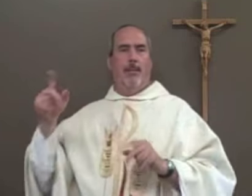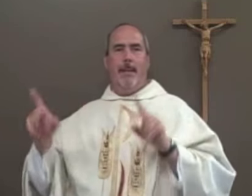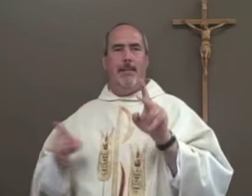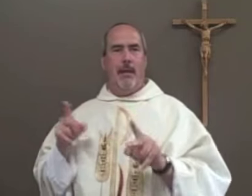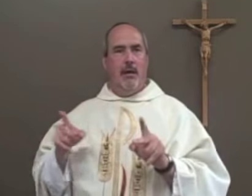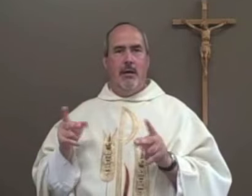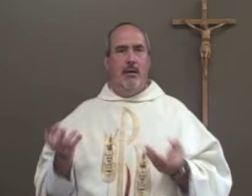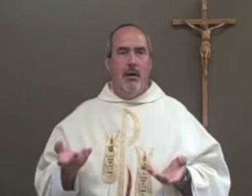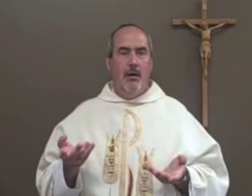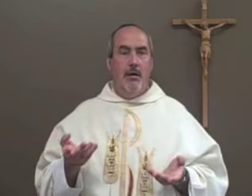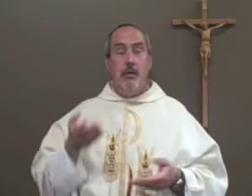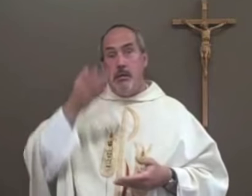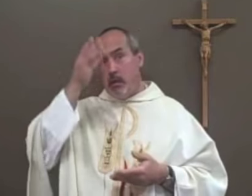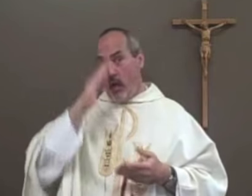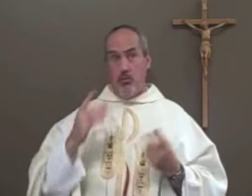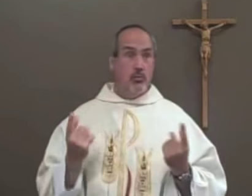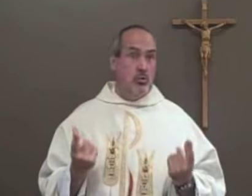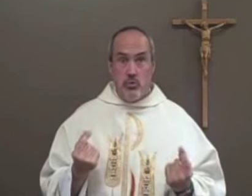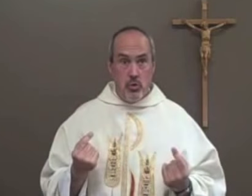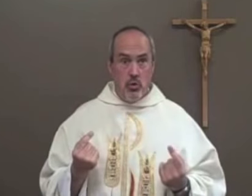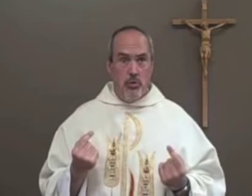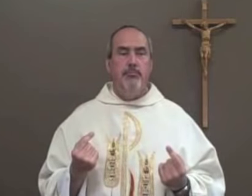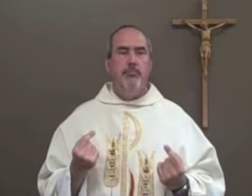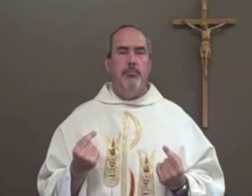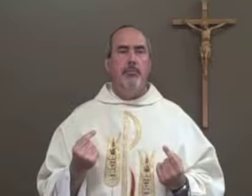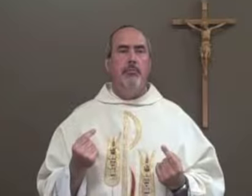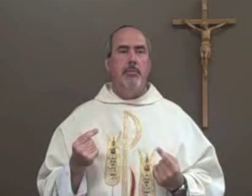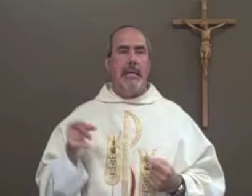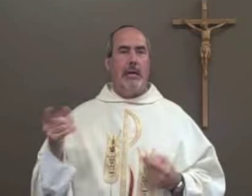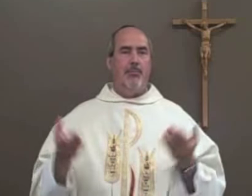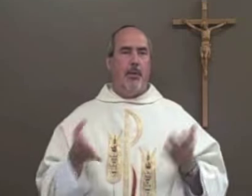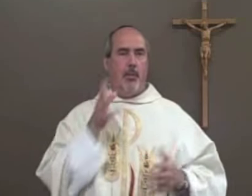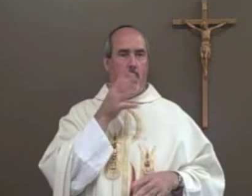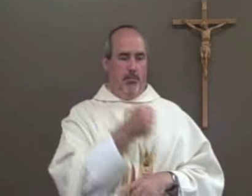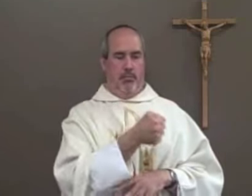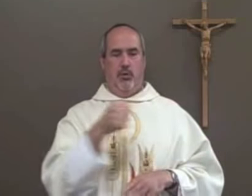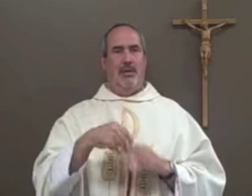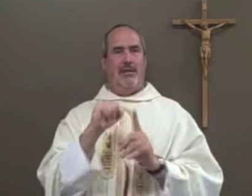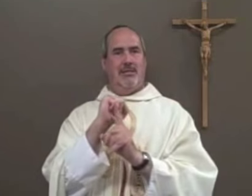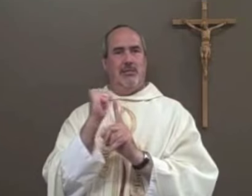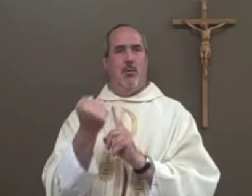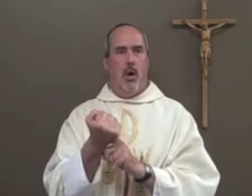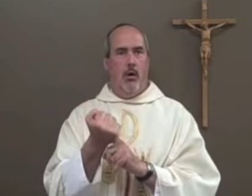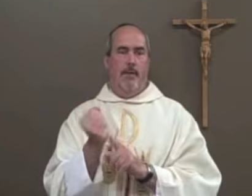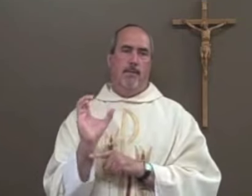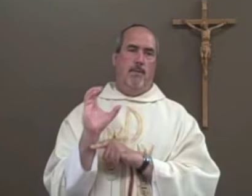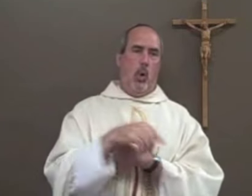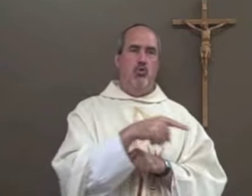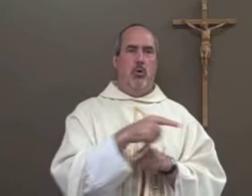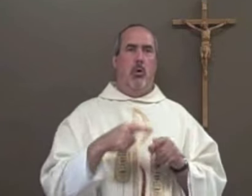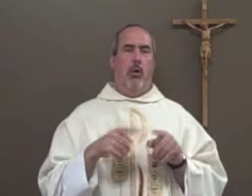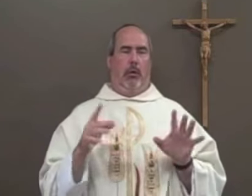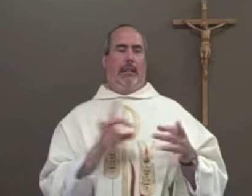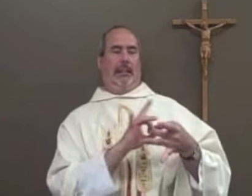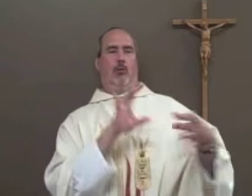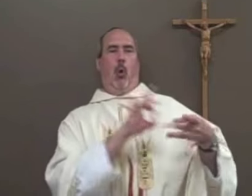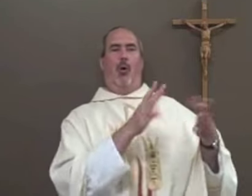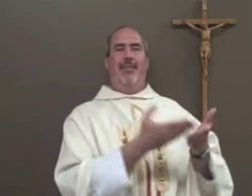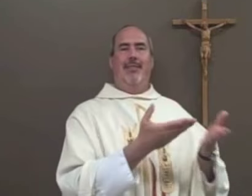selfish, and cannot relate to other people. So God might take that person and put them in a situation that forces